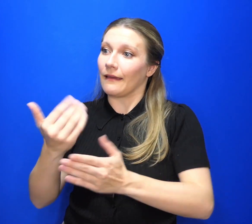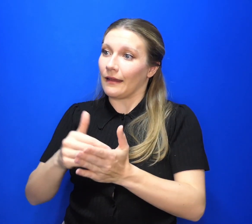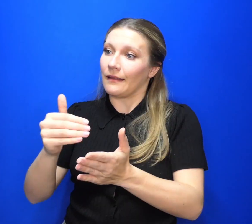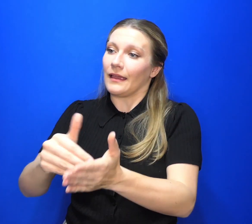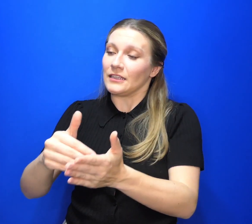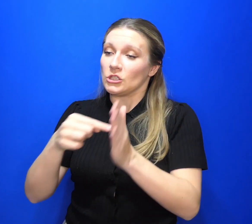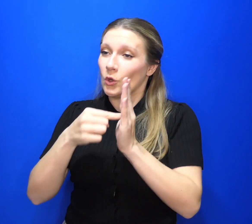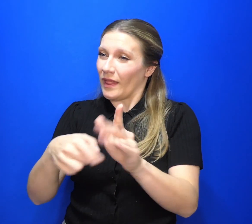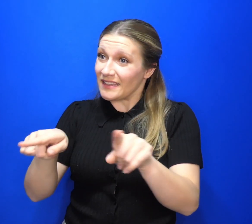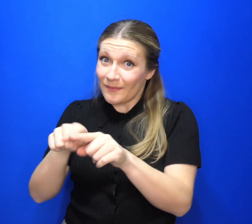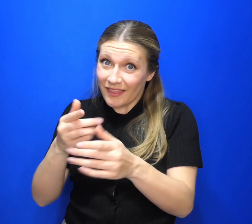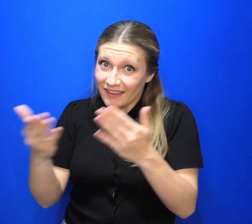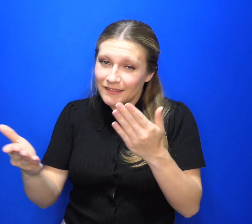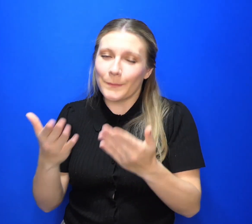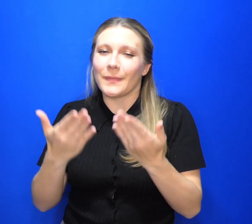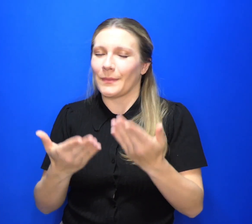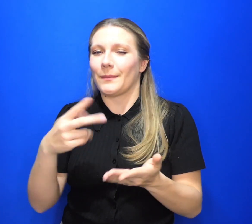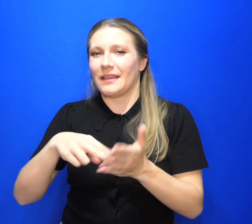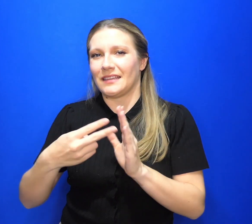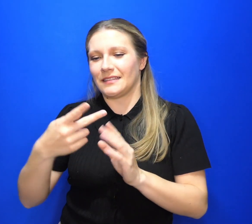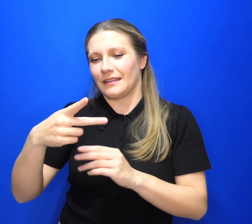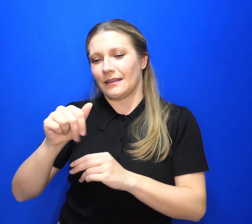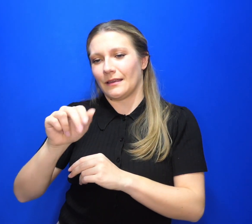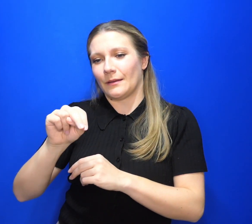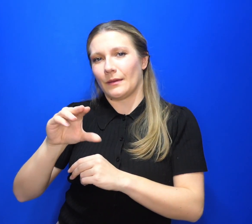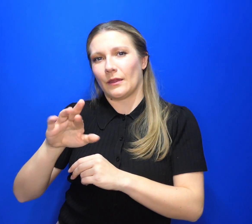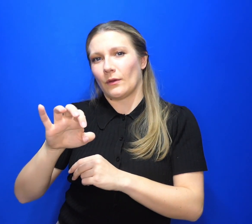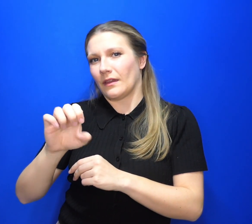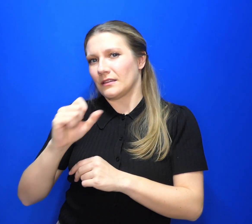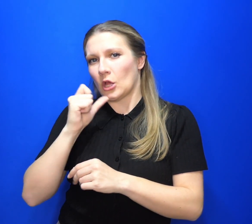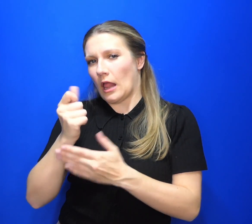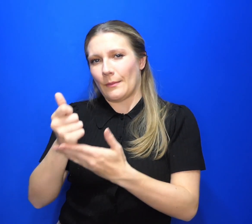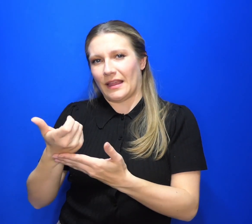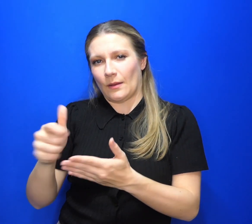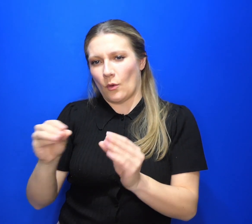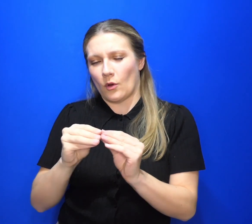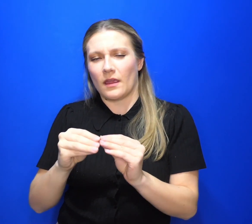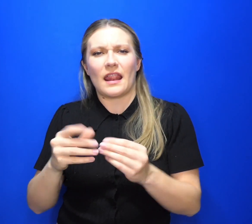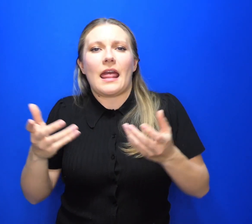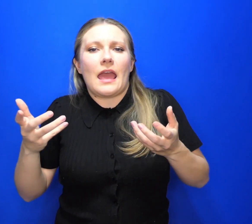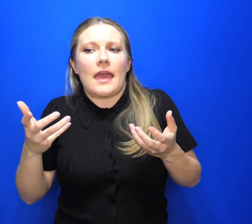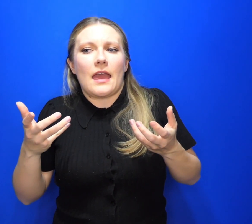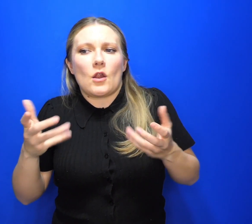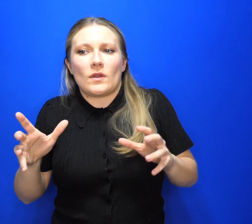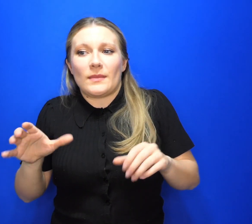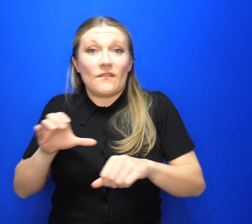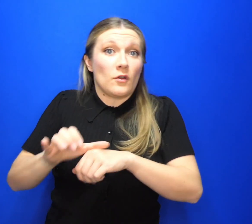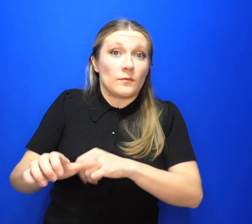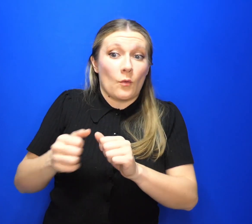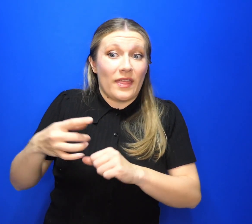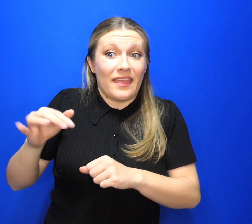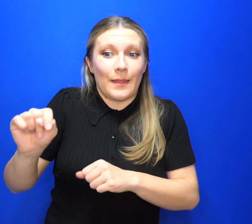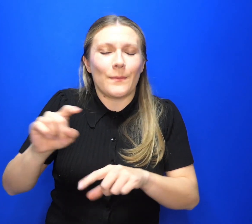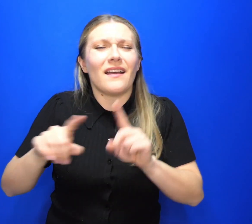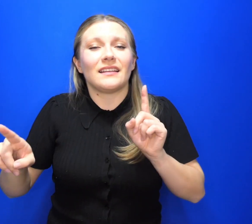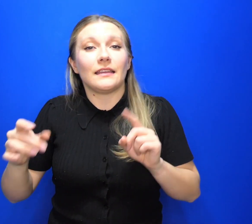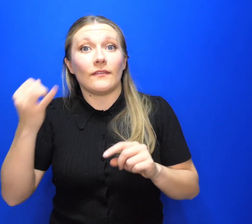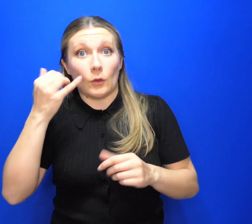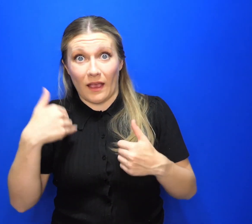like ham-fisted about it, but when you have type 1 diabetes and you're not getting any help from your,